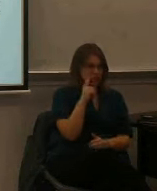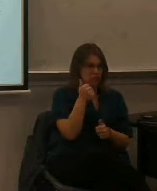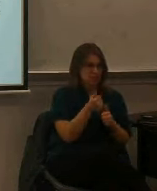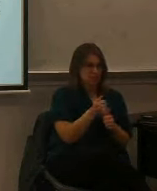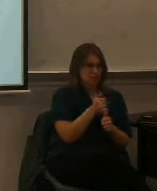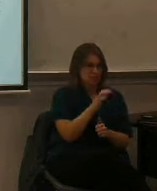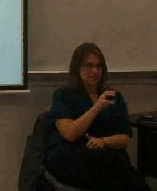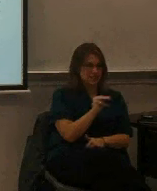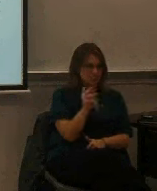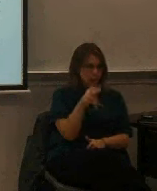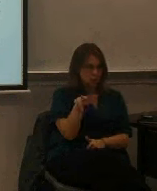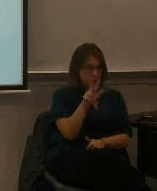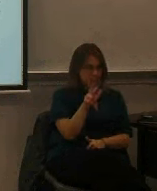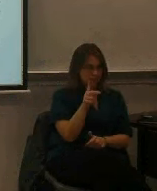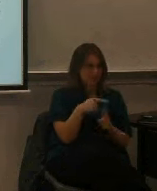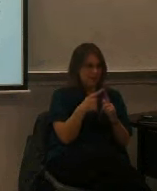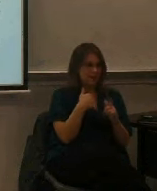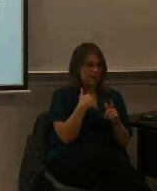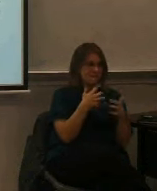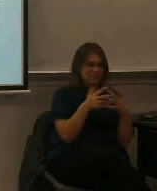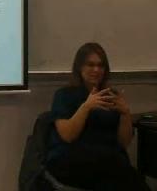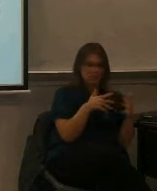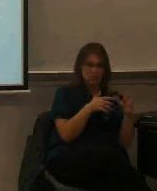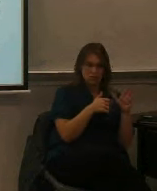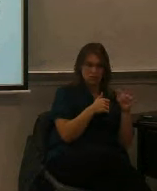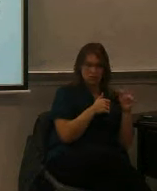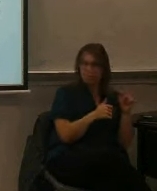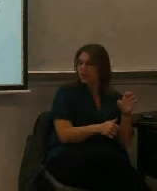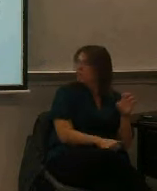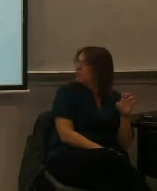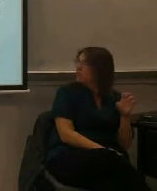cubic centimeters. And we have the filtering rate